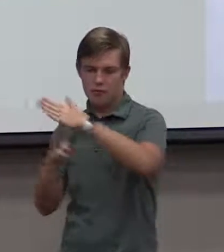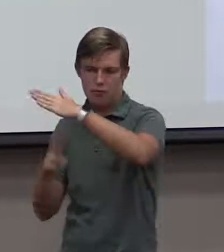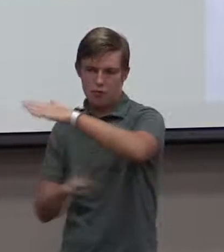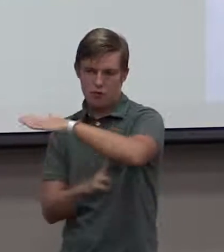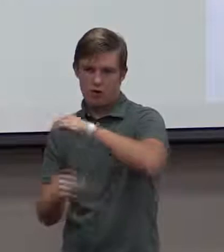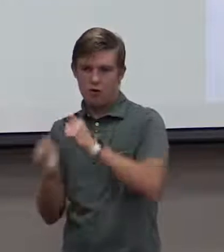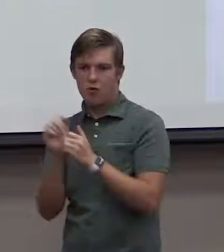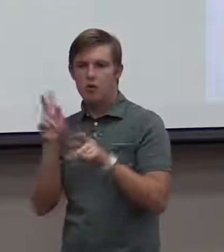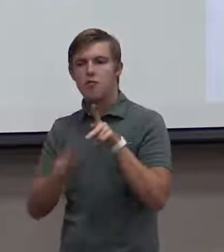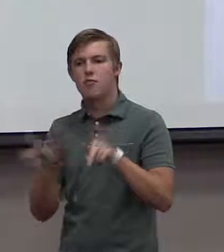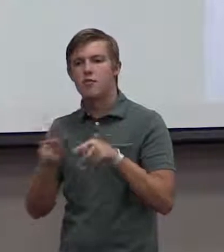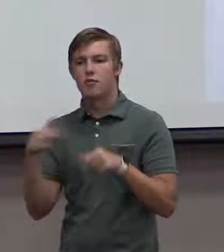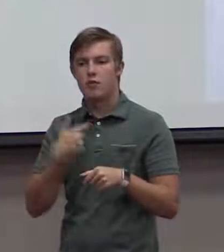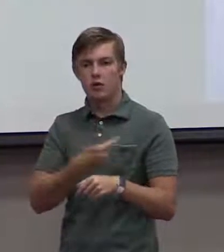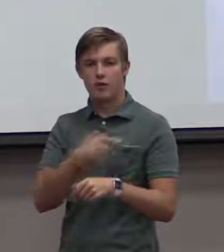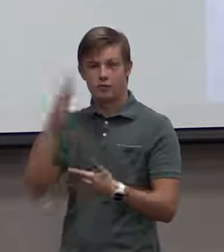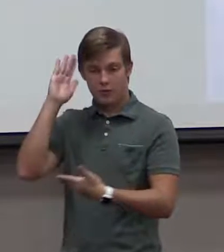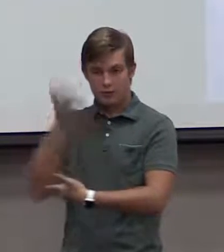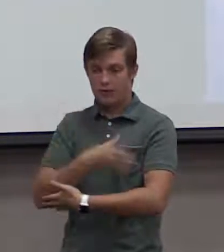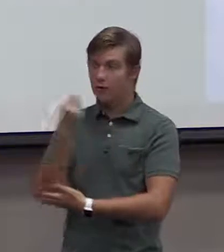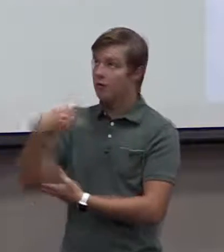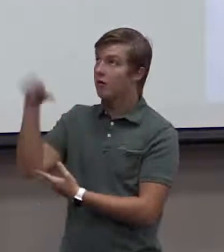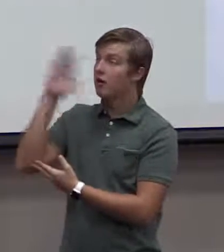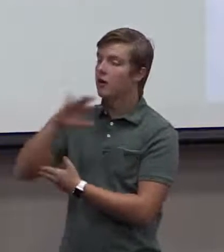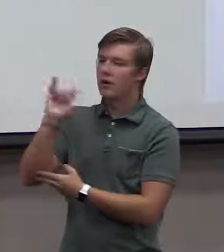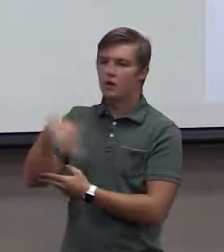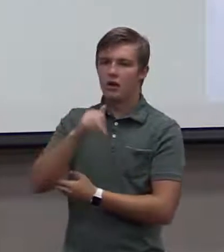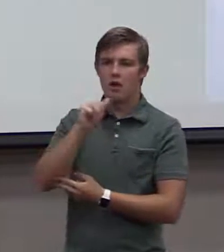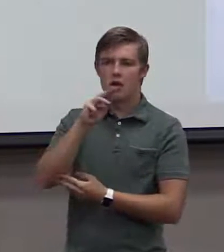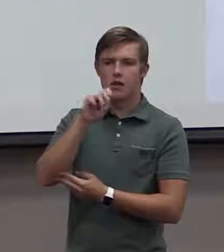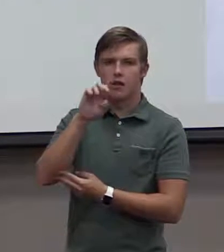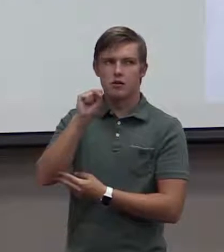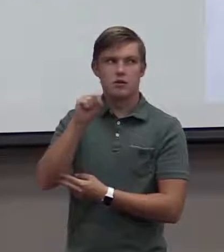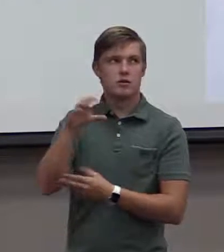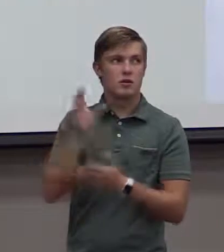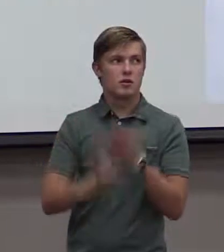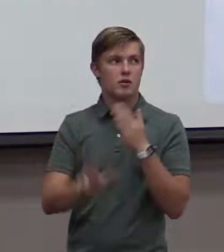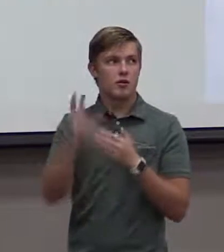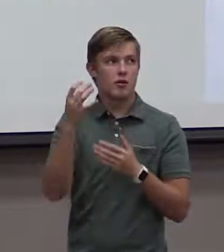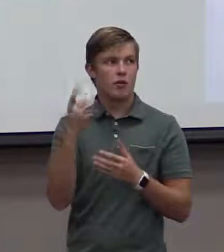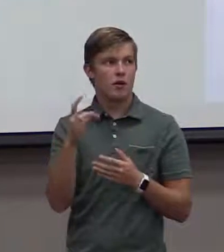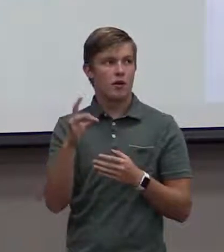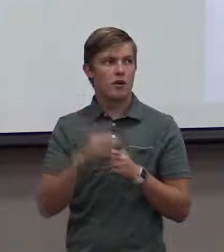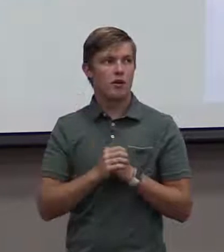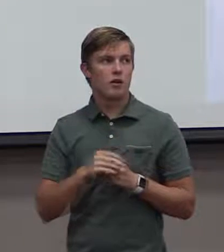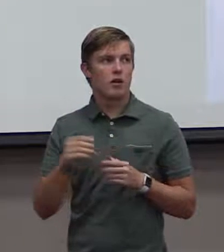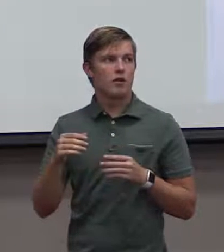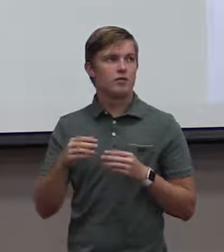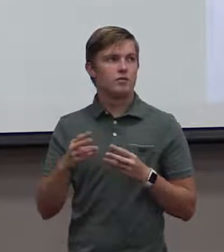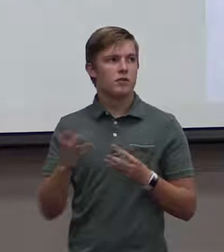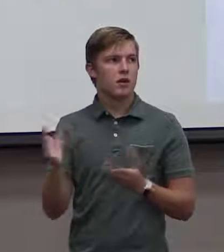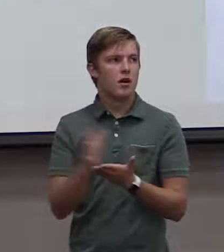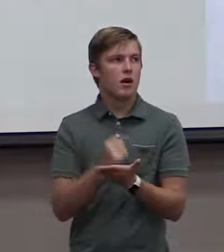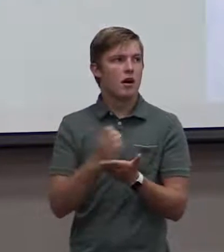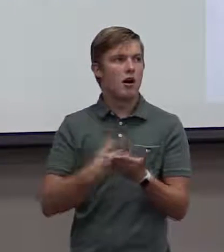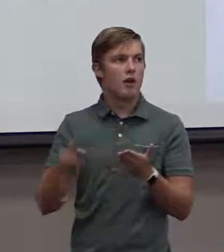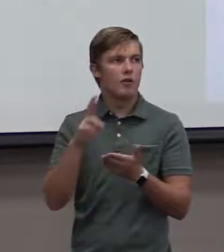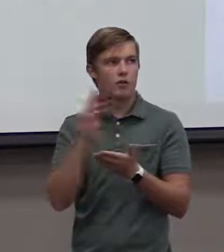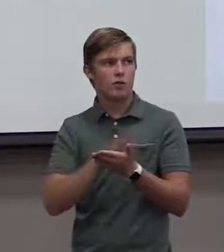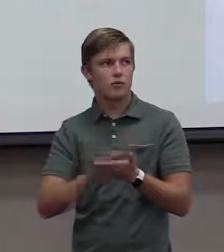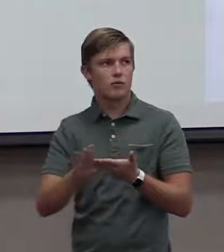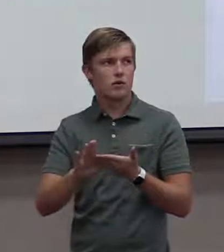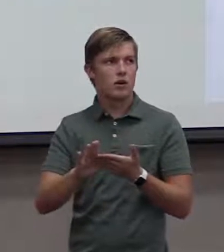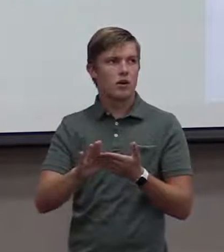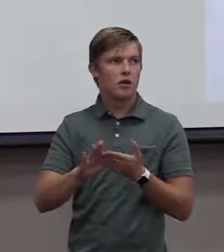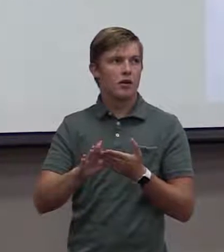we are sons of God. James 3:18 says, "A harvest of righteousness is sown in peace by those who make peace." And